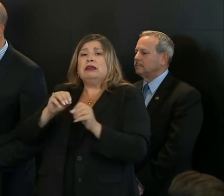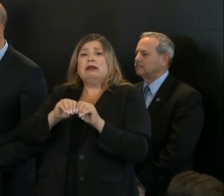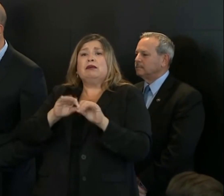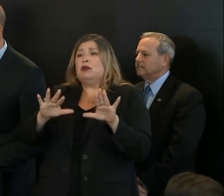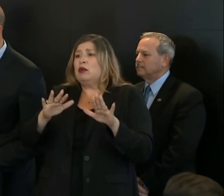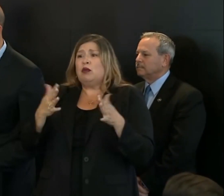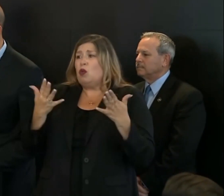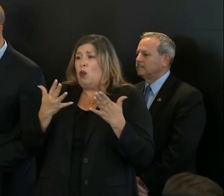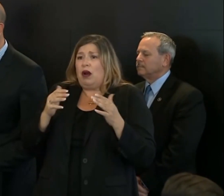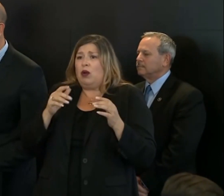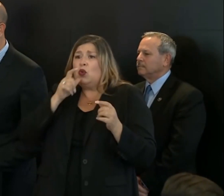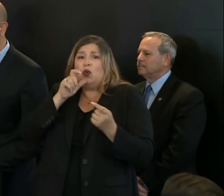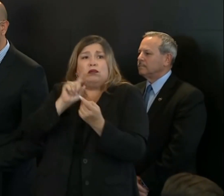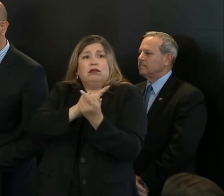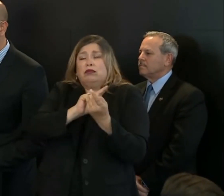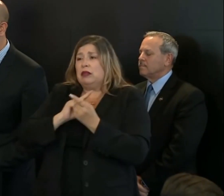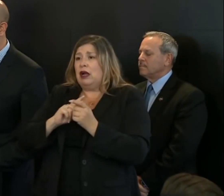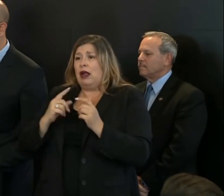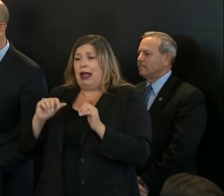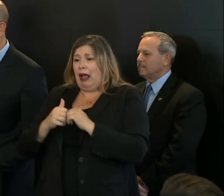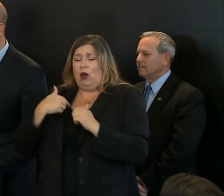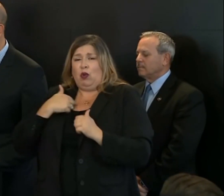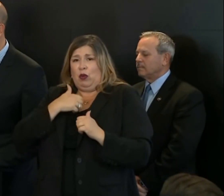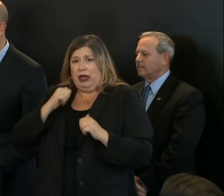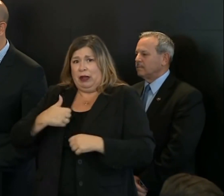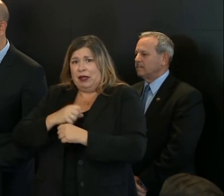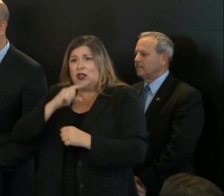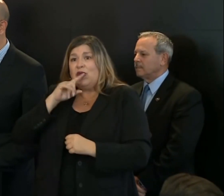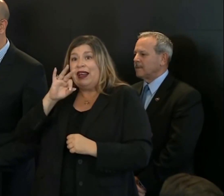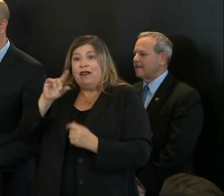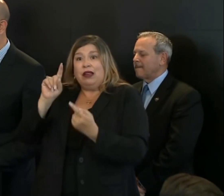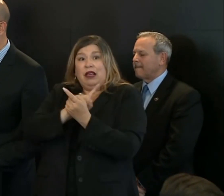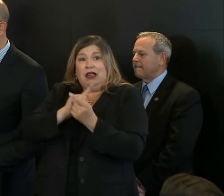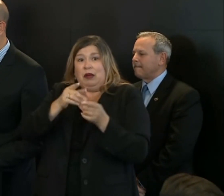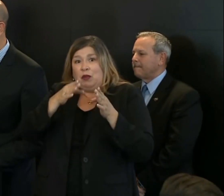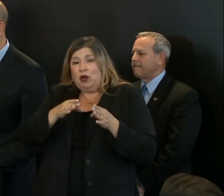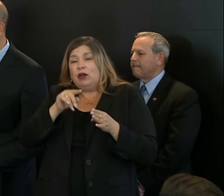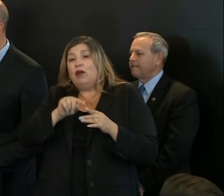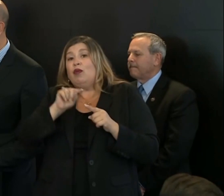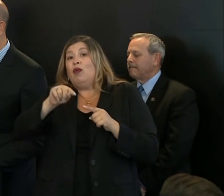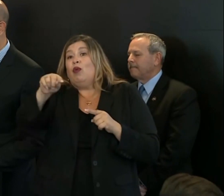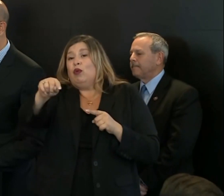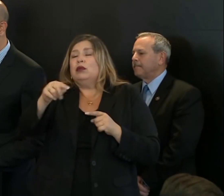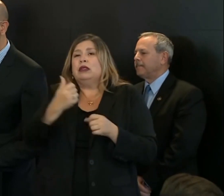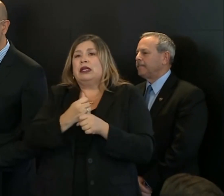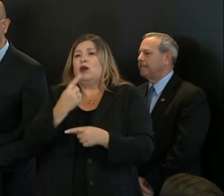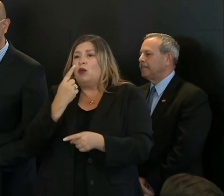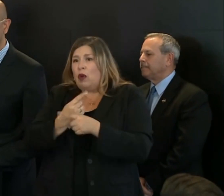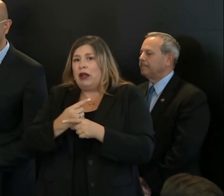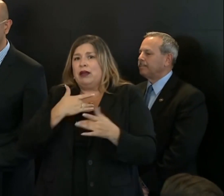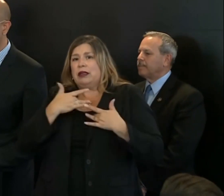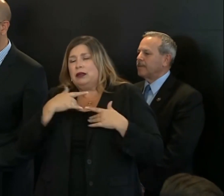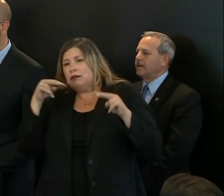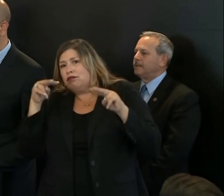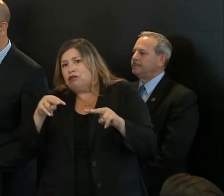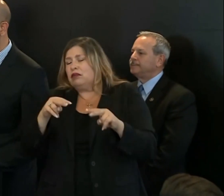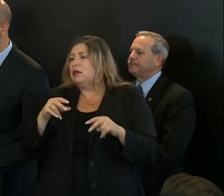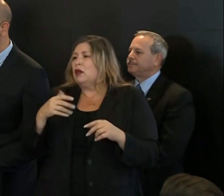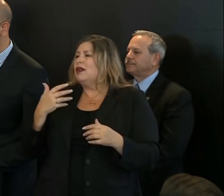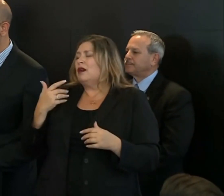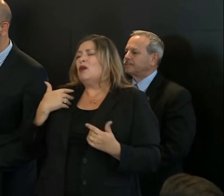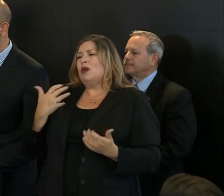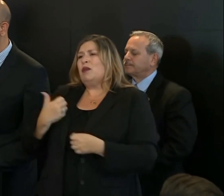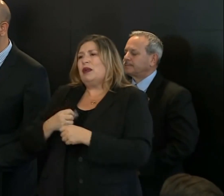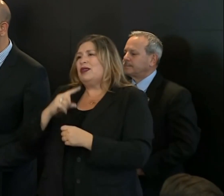existed and what we can do to make sure those who were exposed receive the right care and concern that we would want any of our